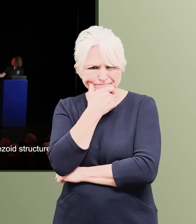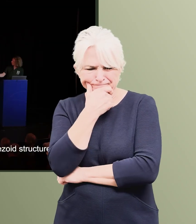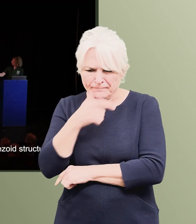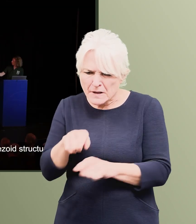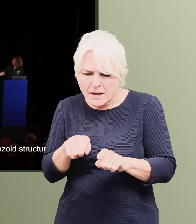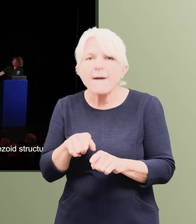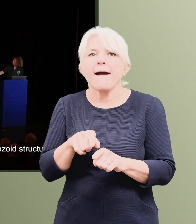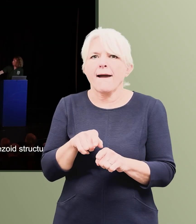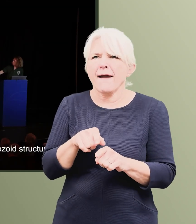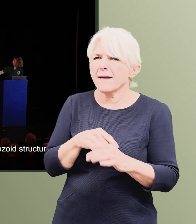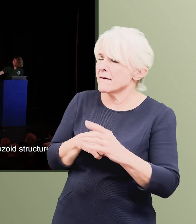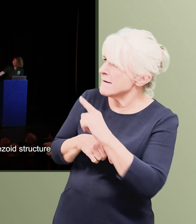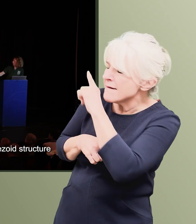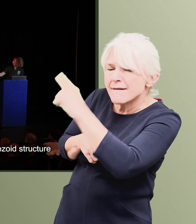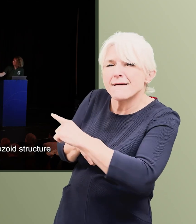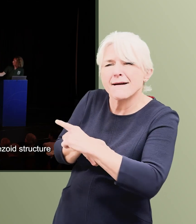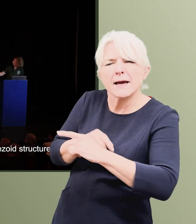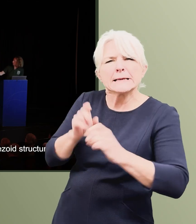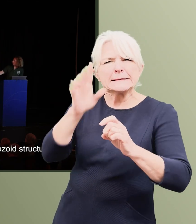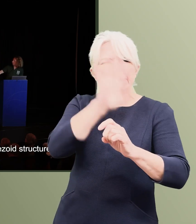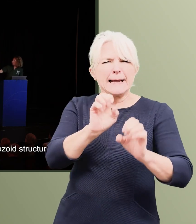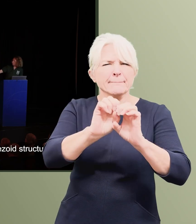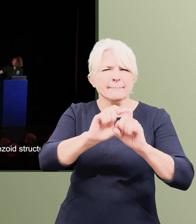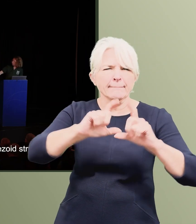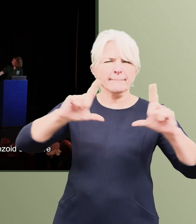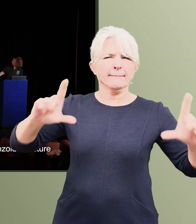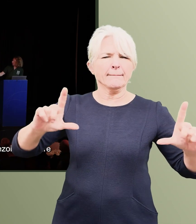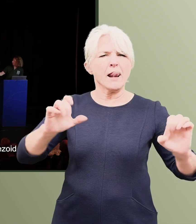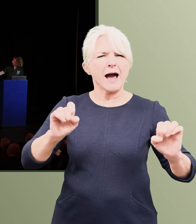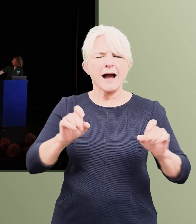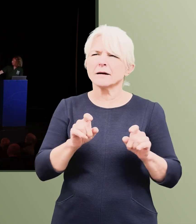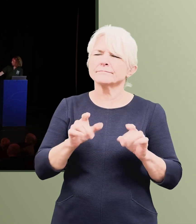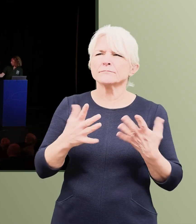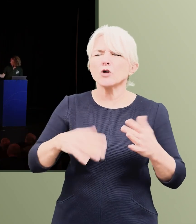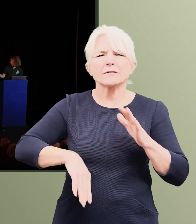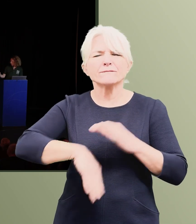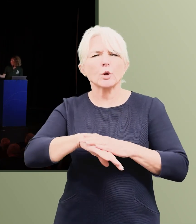the original structure seems to be this trapezoid structure in the middle,